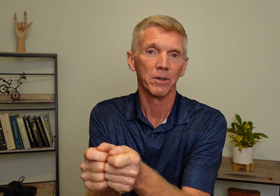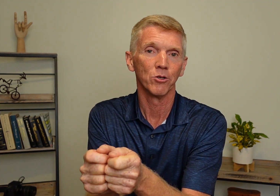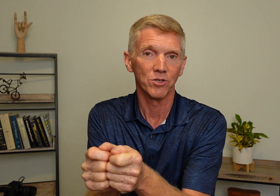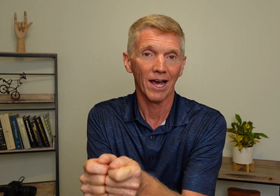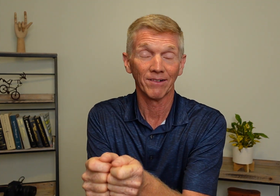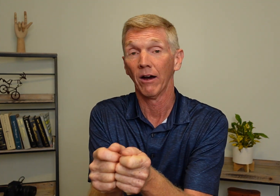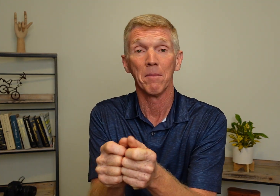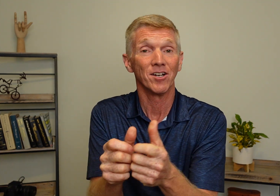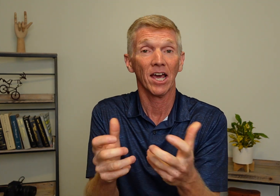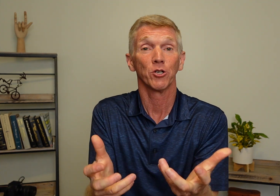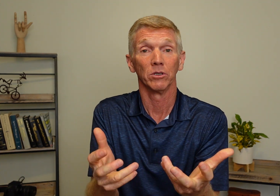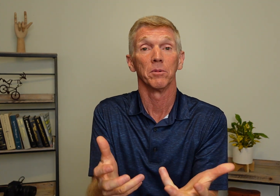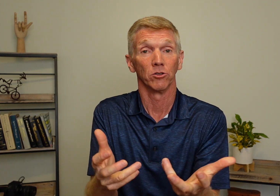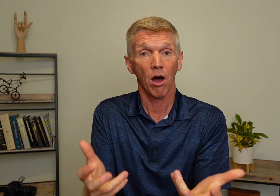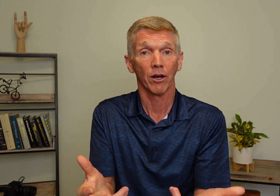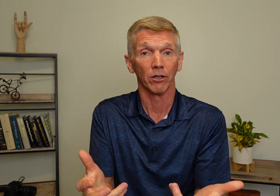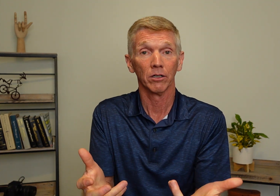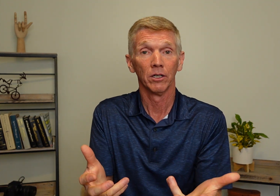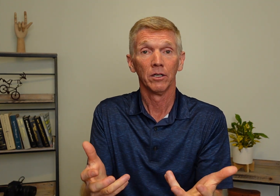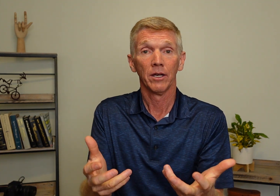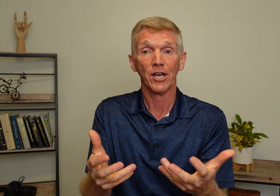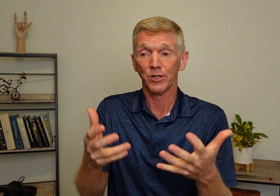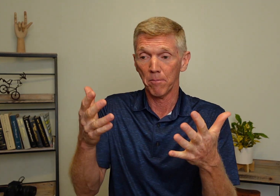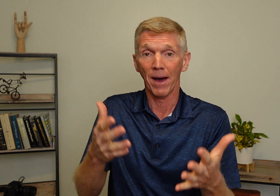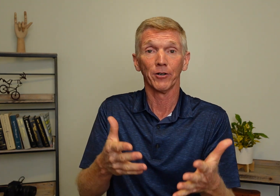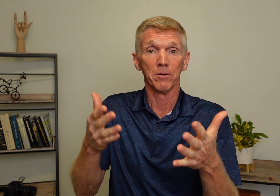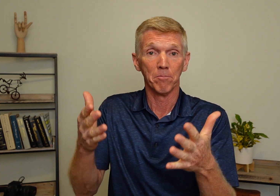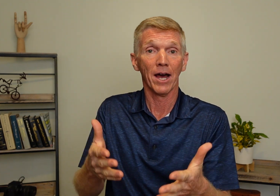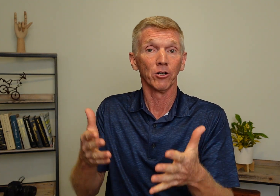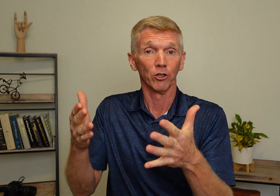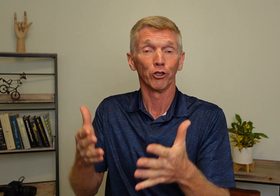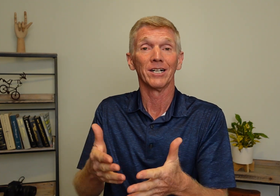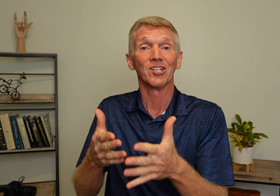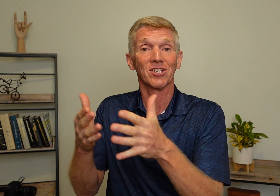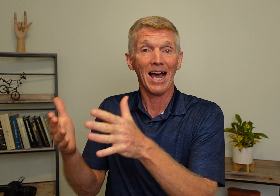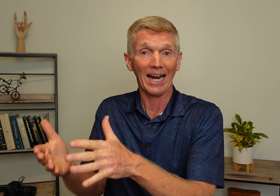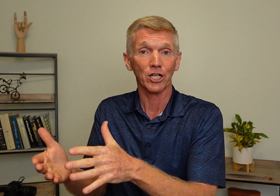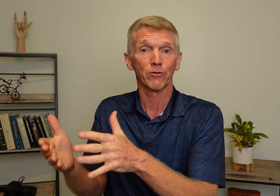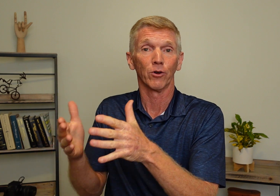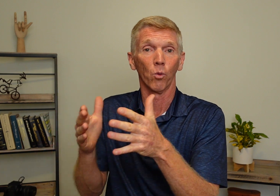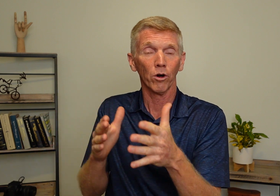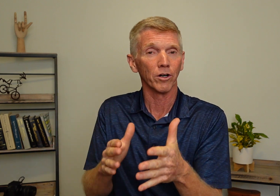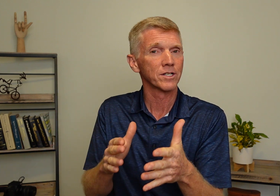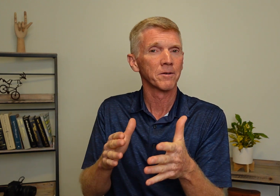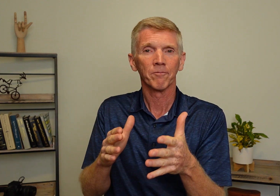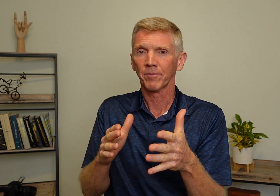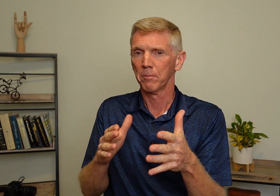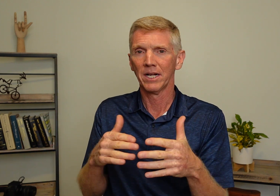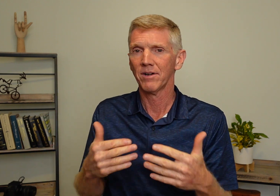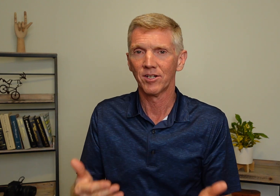who's deaf. Now, it may take you a little bit longer as you get better and better learning signs for words, but even until